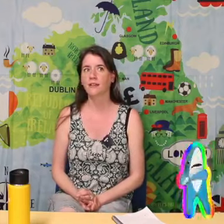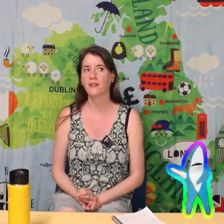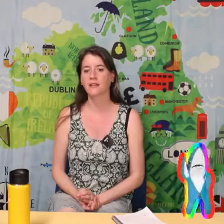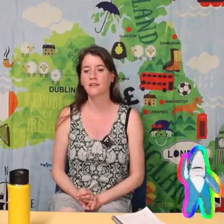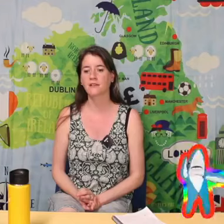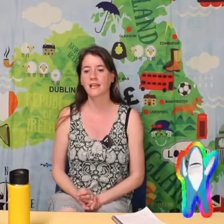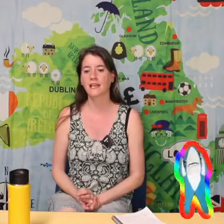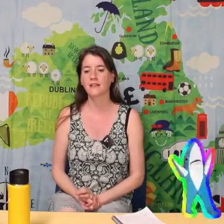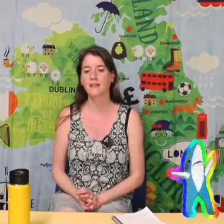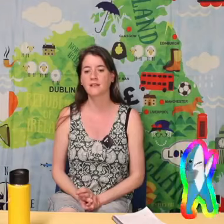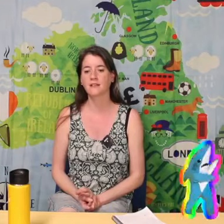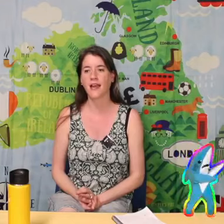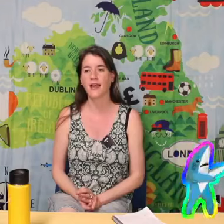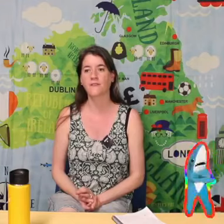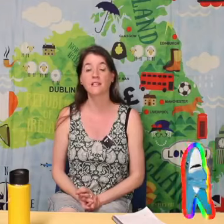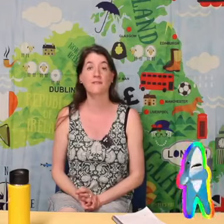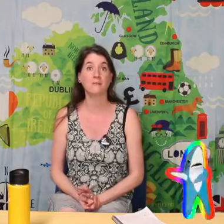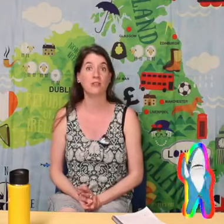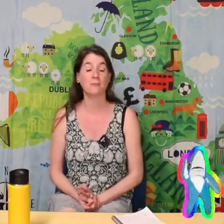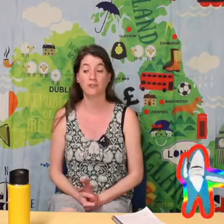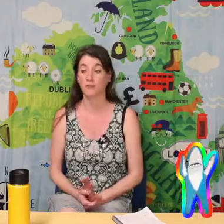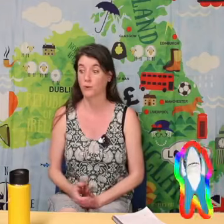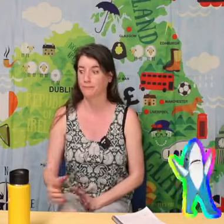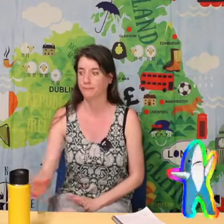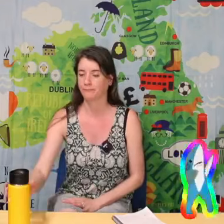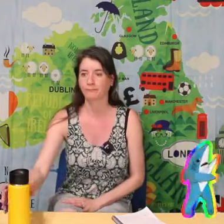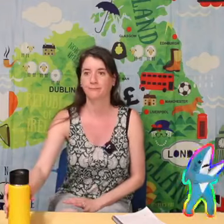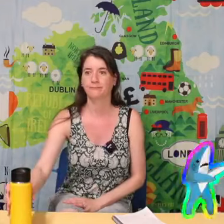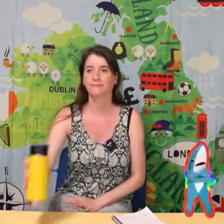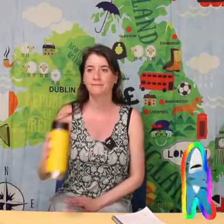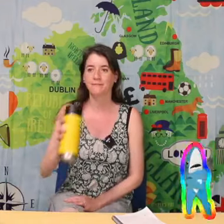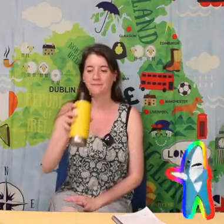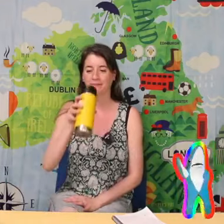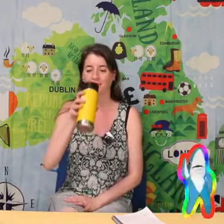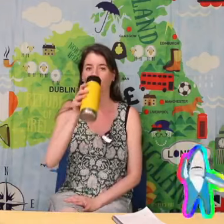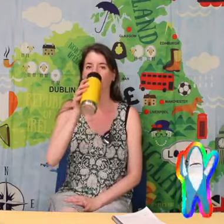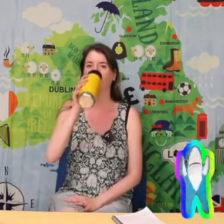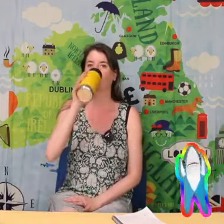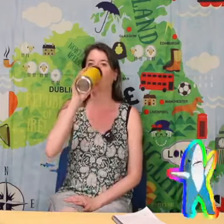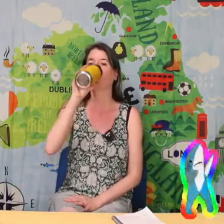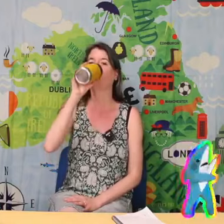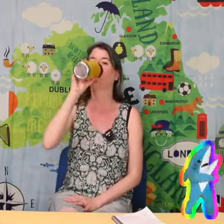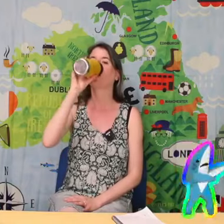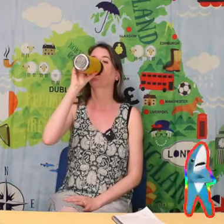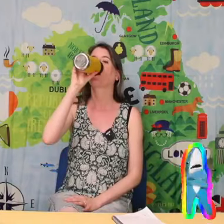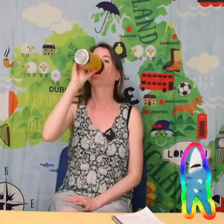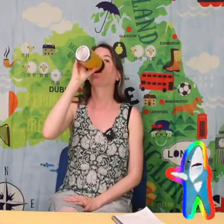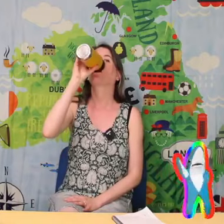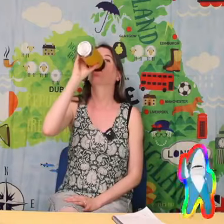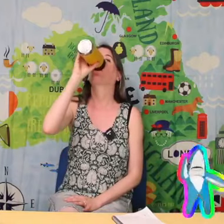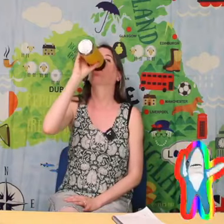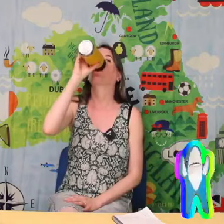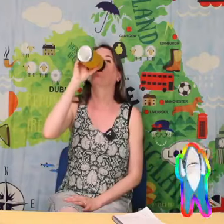think, saying that Phil's family knew Patrick Moore. Okay, so Catherine, Phil has Patrick Moore's phone number.